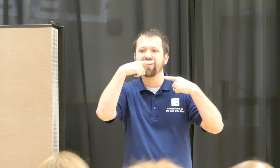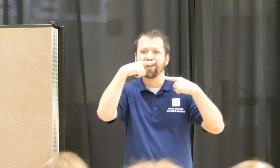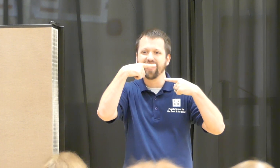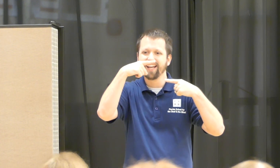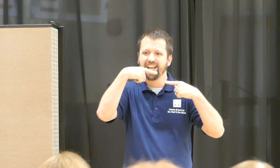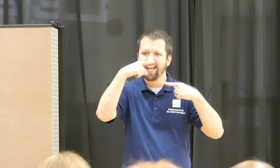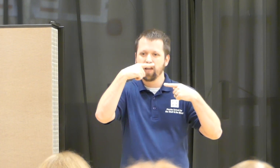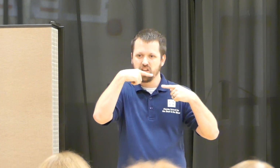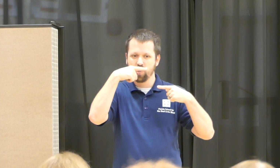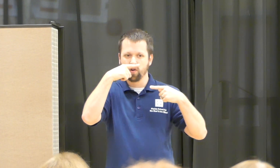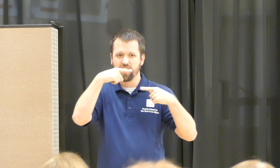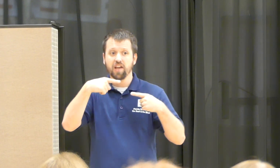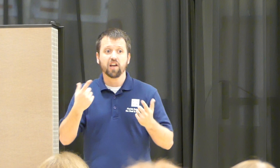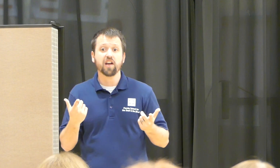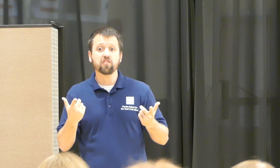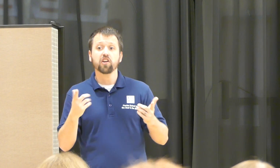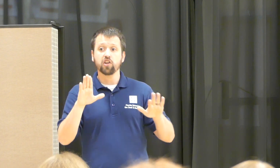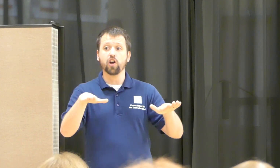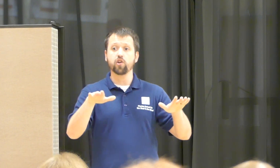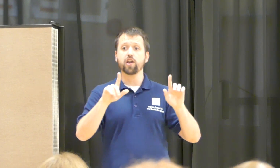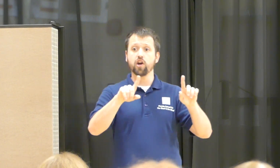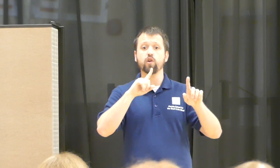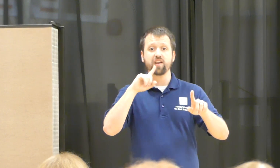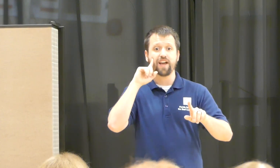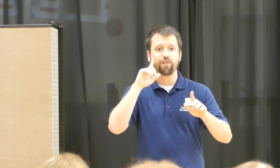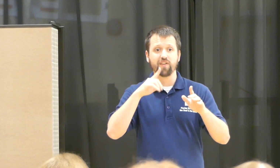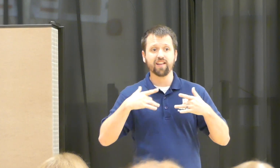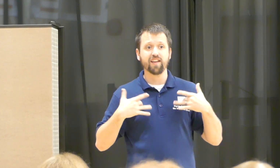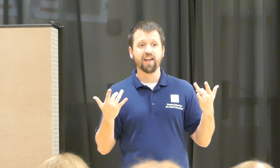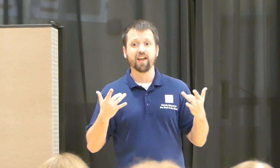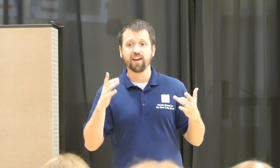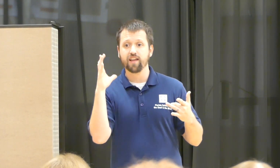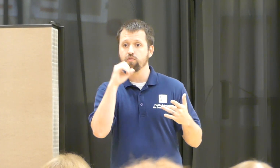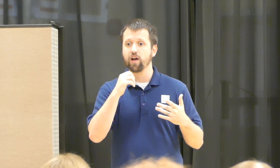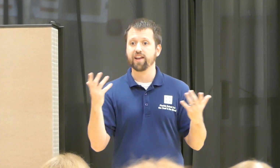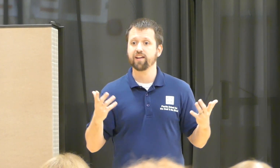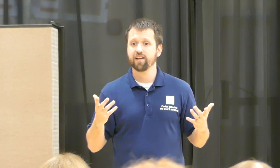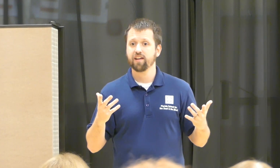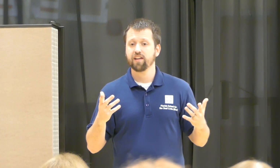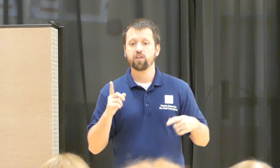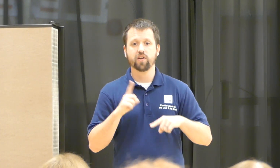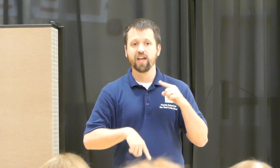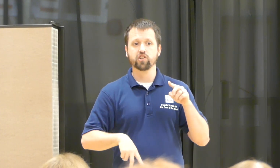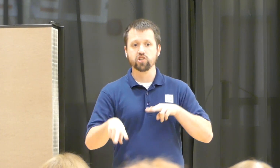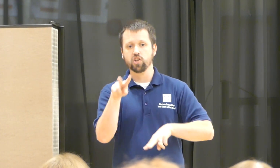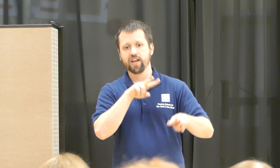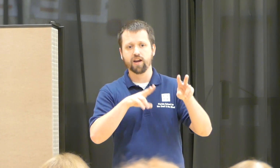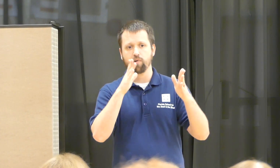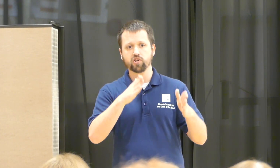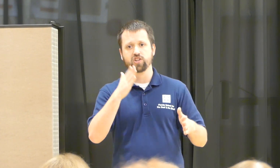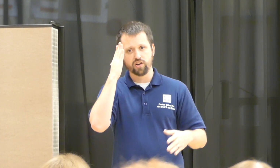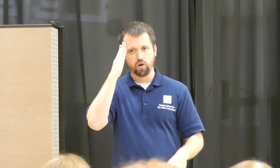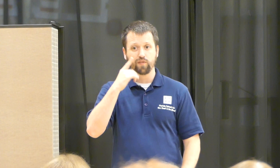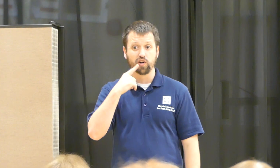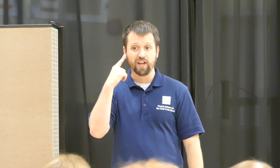it. Because, you can go to a deaf event, and guess what? You can't just look at a person and know if they're deaf